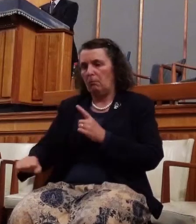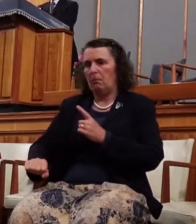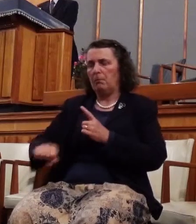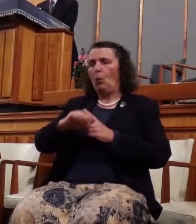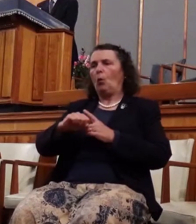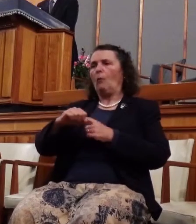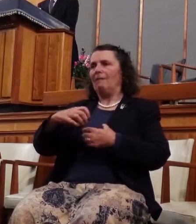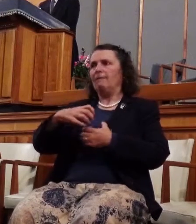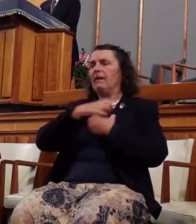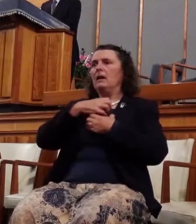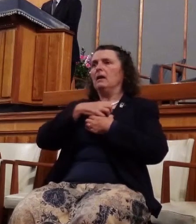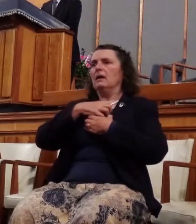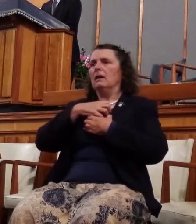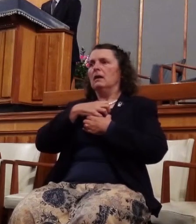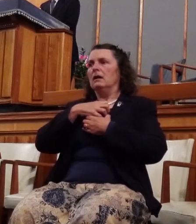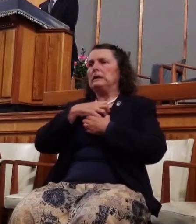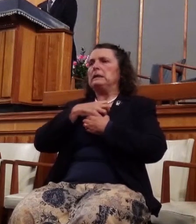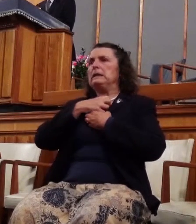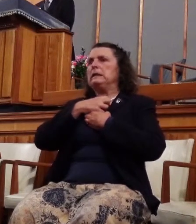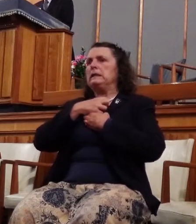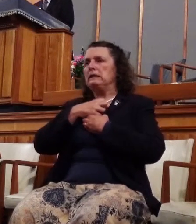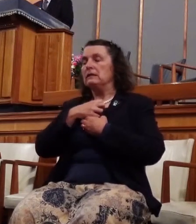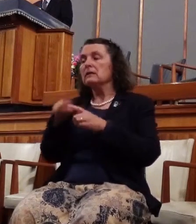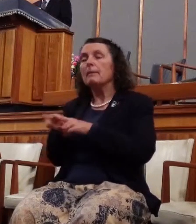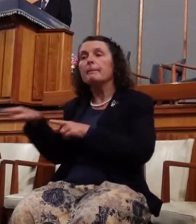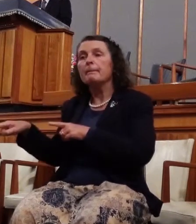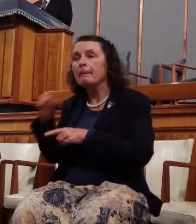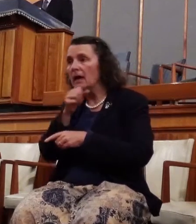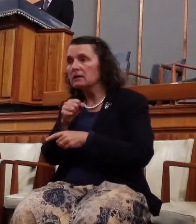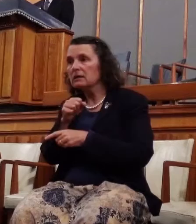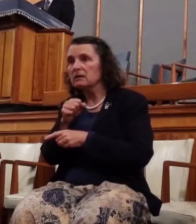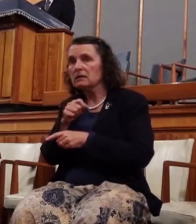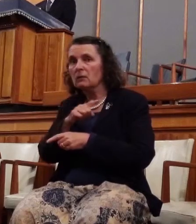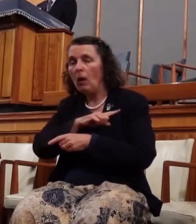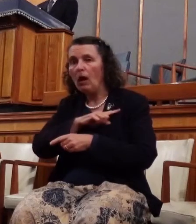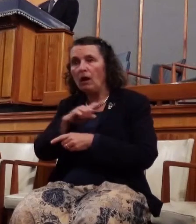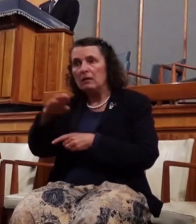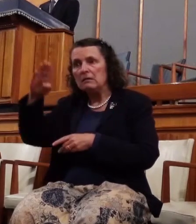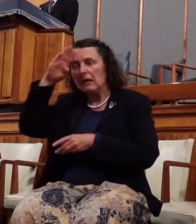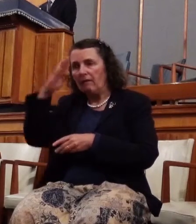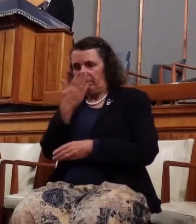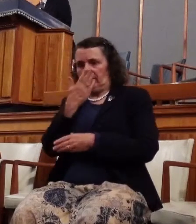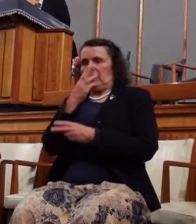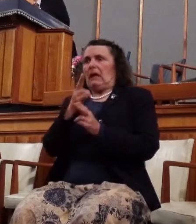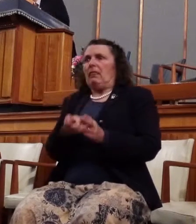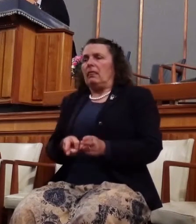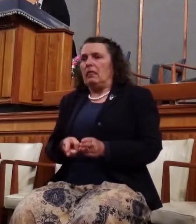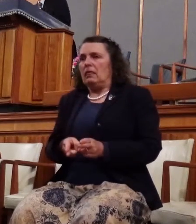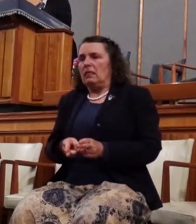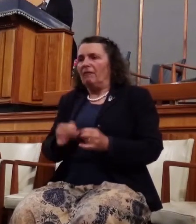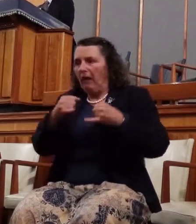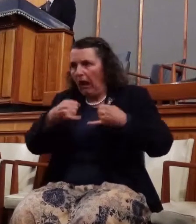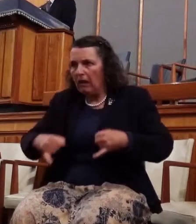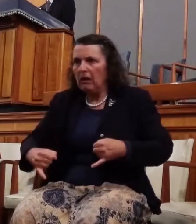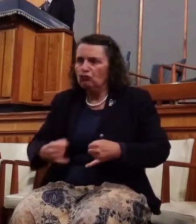happening to the jailer. Deep fear, an extreme danger facing death. He may bring failure.